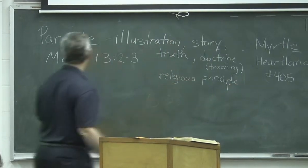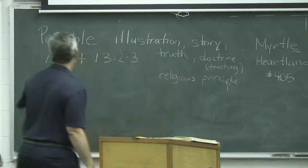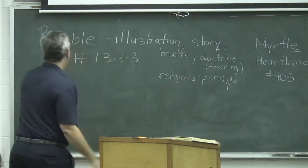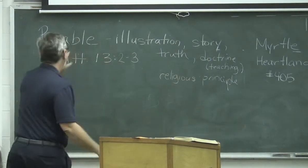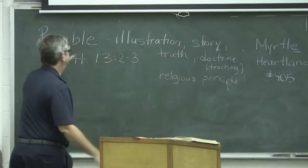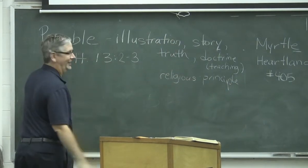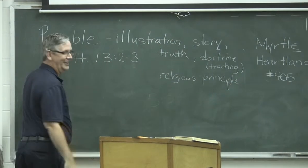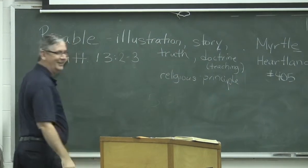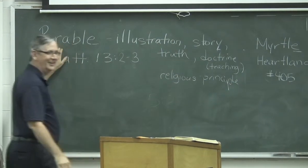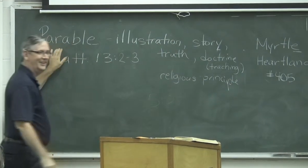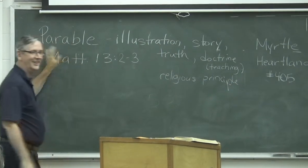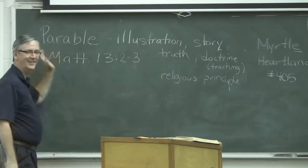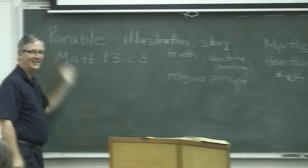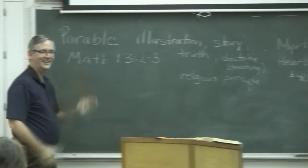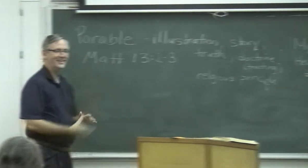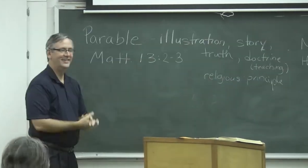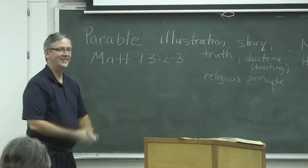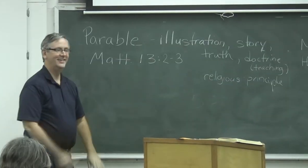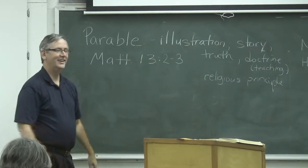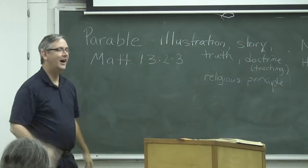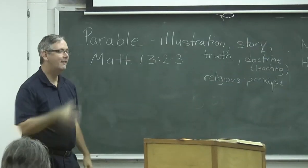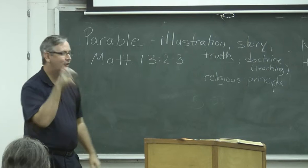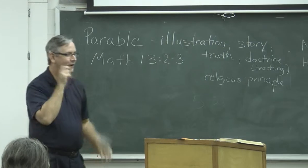does it mean parable? I've heard it means